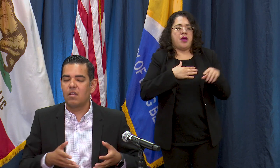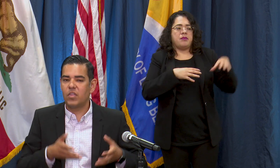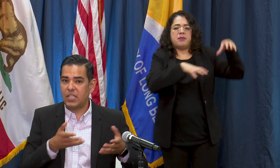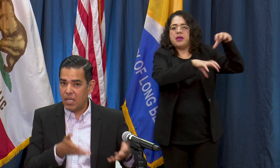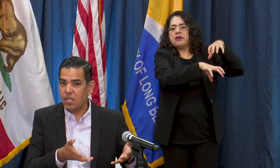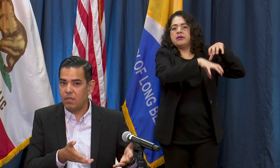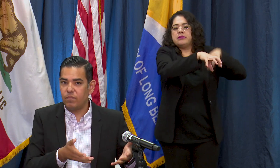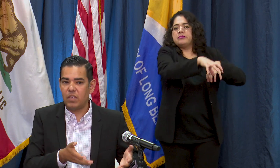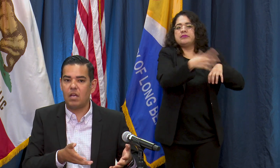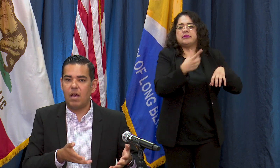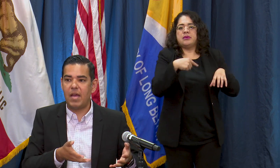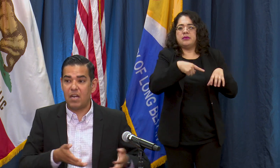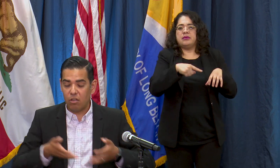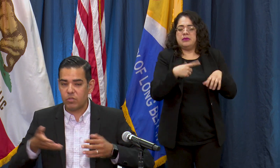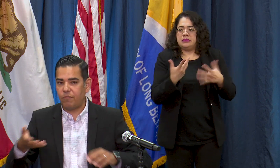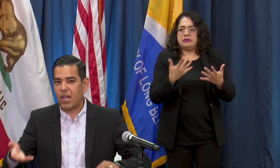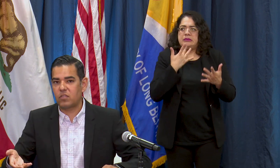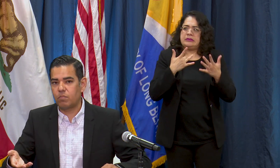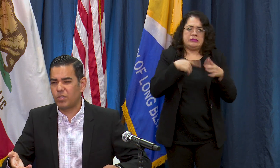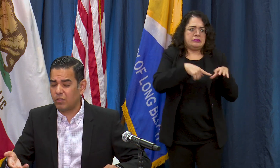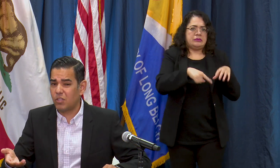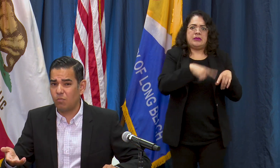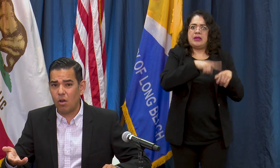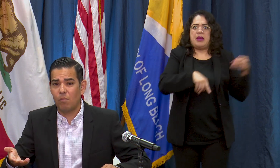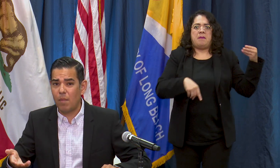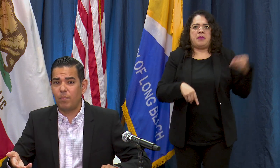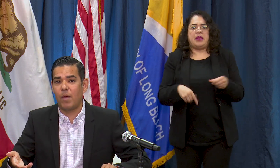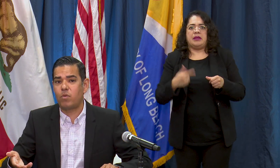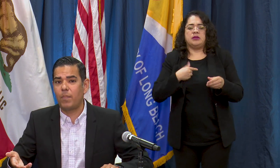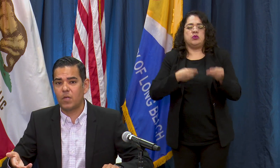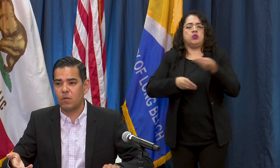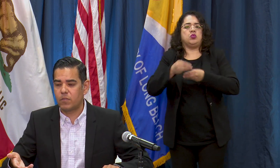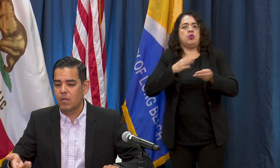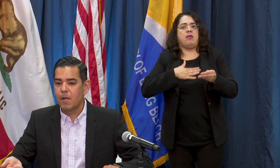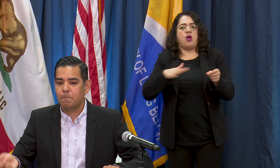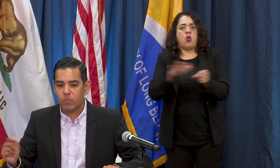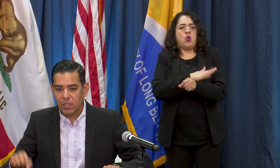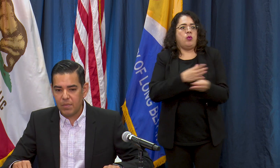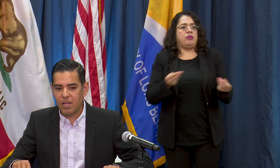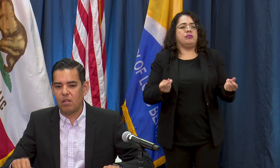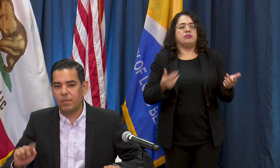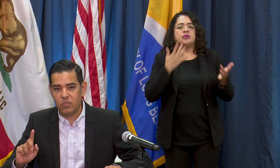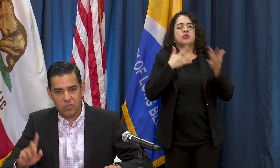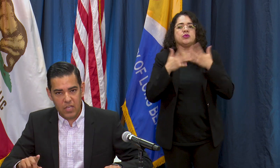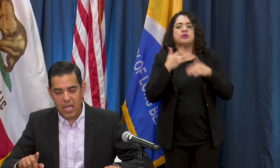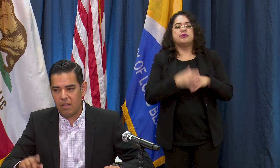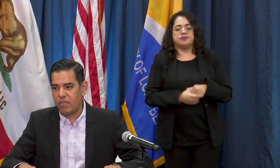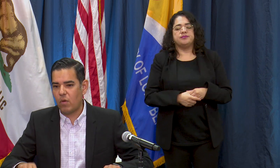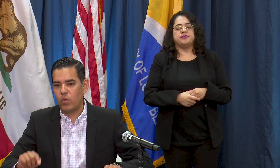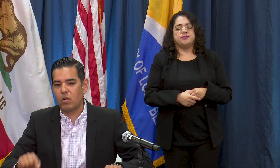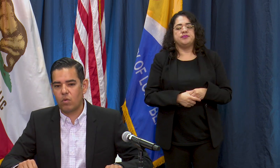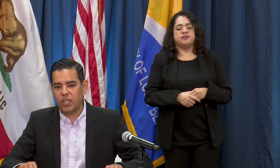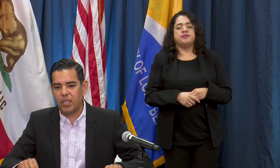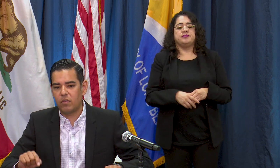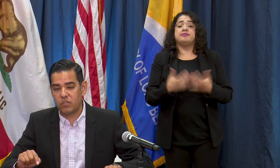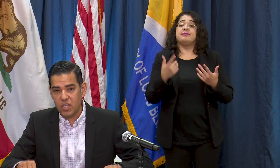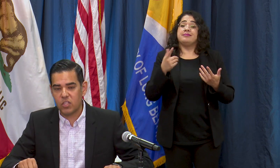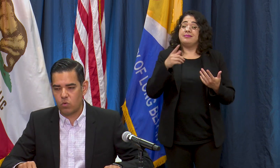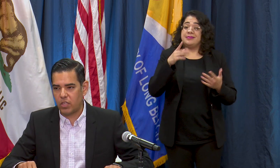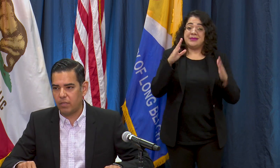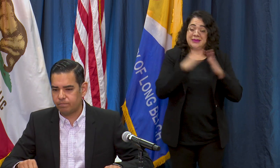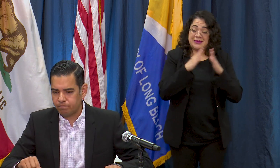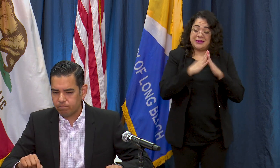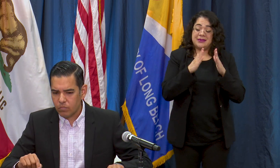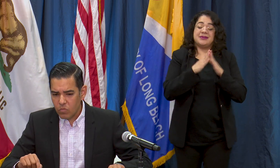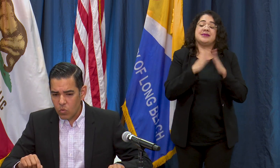affects the tenant, and it also affects particularly small mom and pop property owners. Let me just say that the city